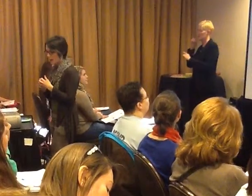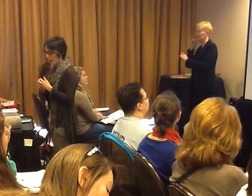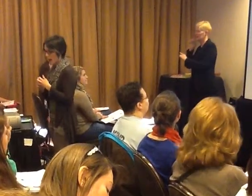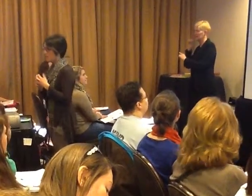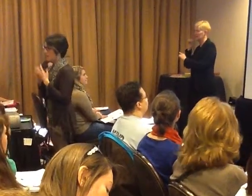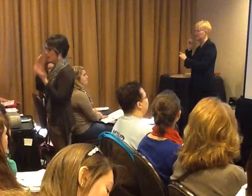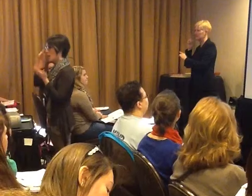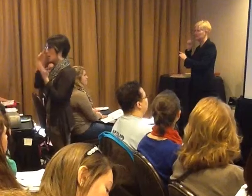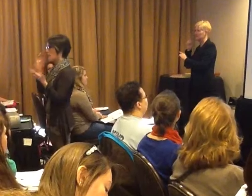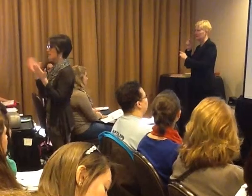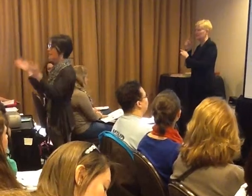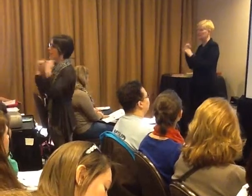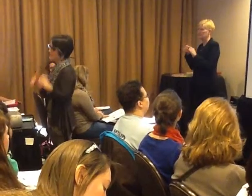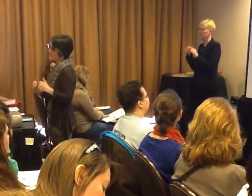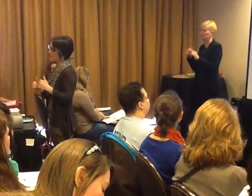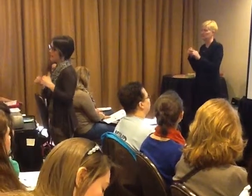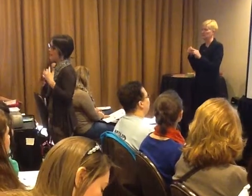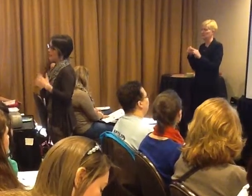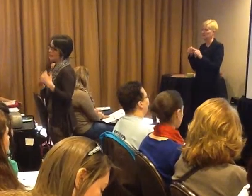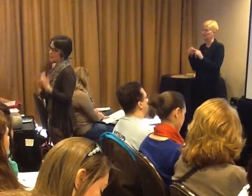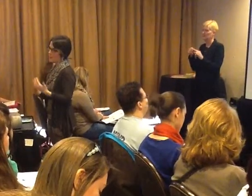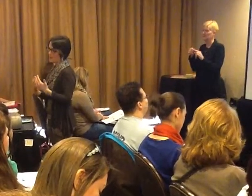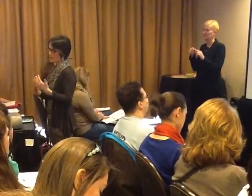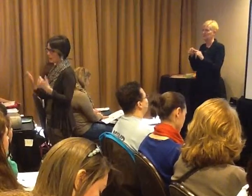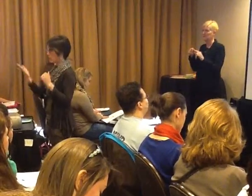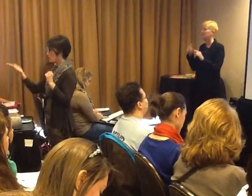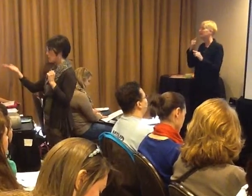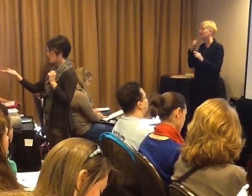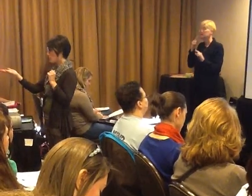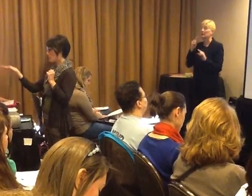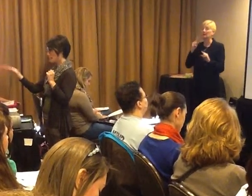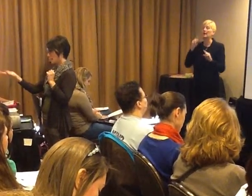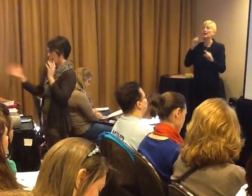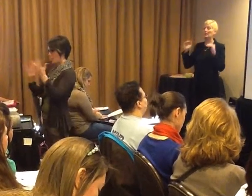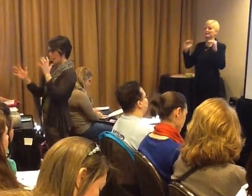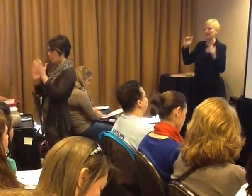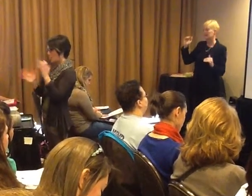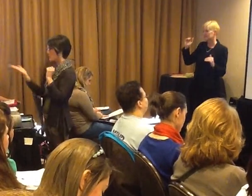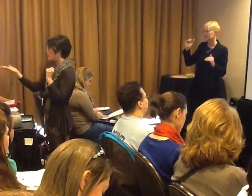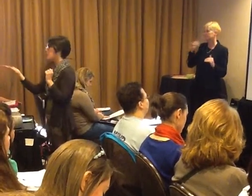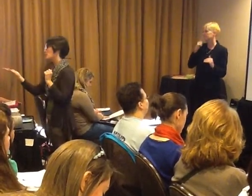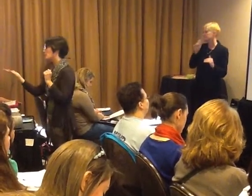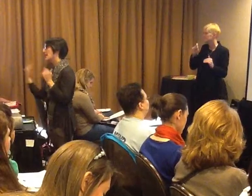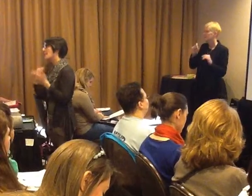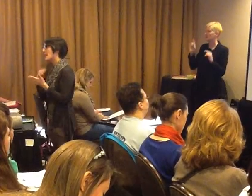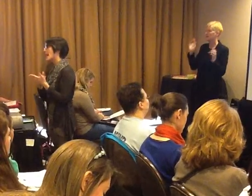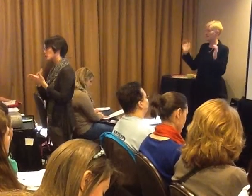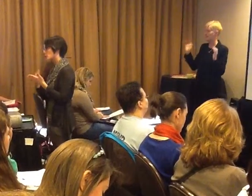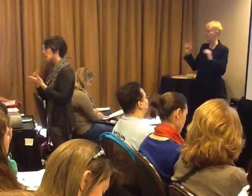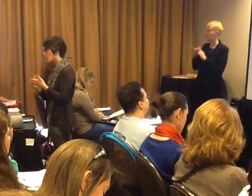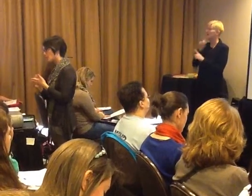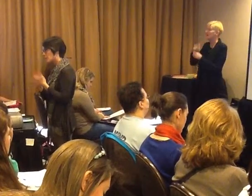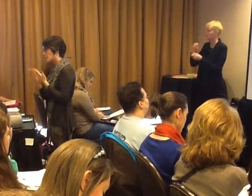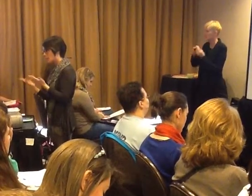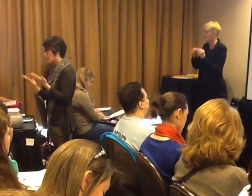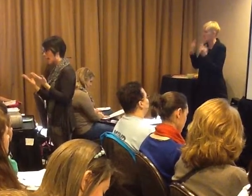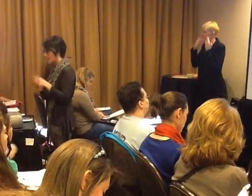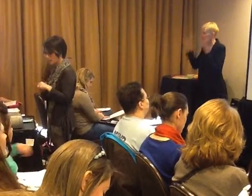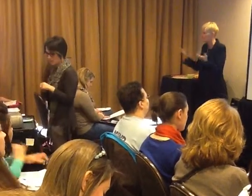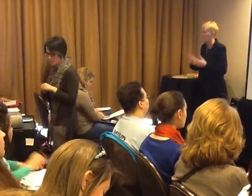hearing, but that it was less than the hearing population. So they did have that comparison, but I'm not sure if they gave the actual